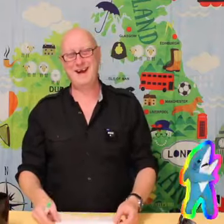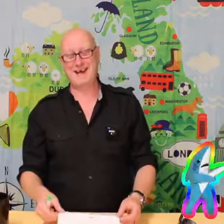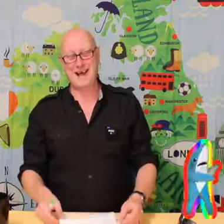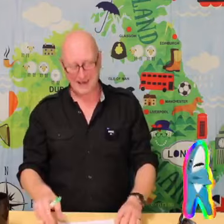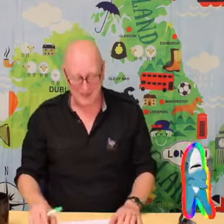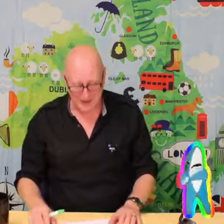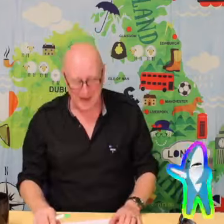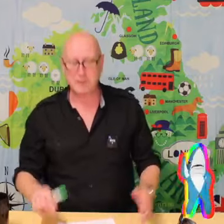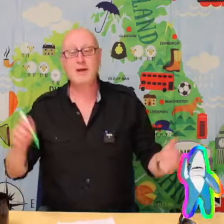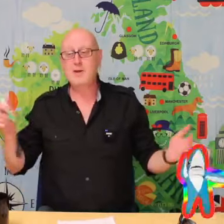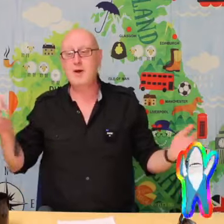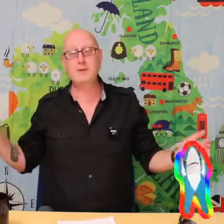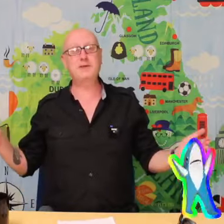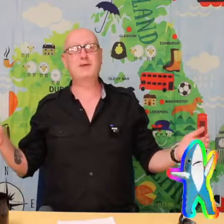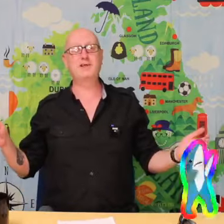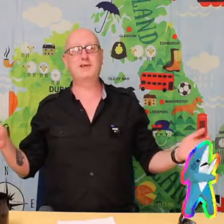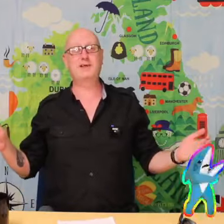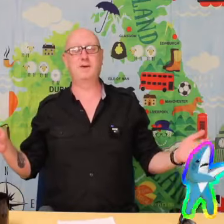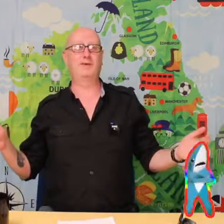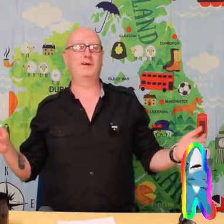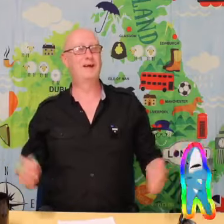the wall. I wasn't causing any bother.